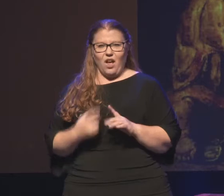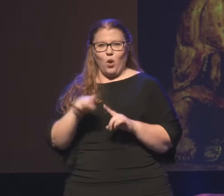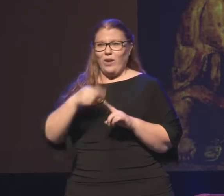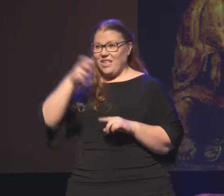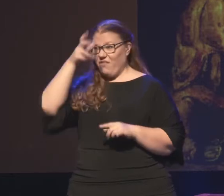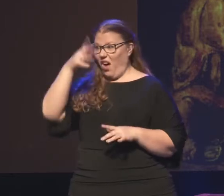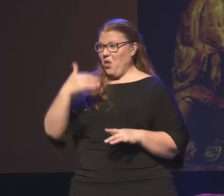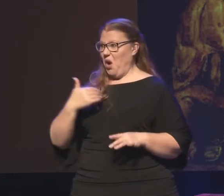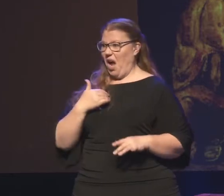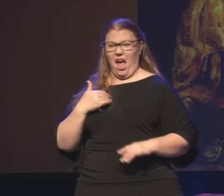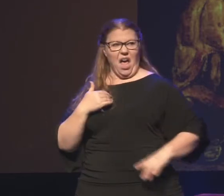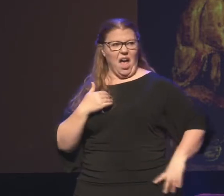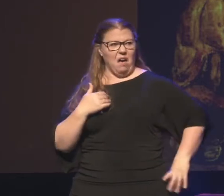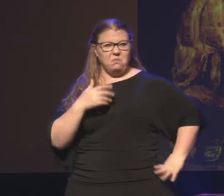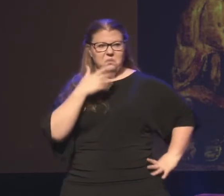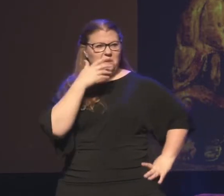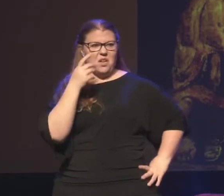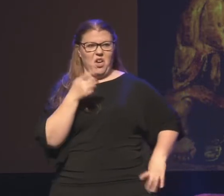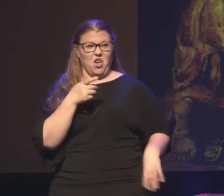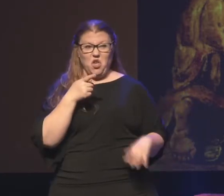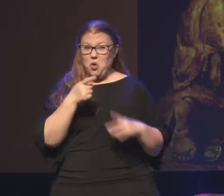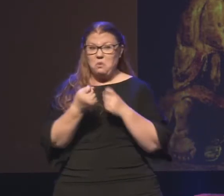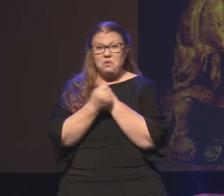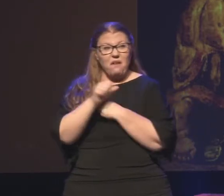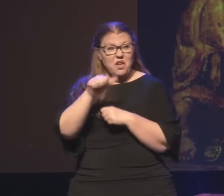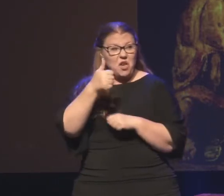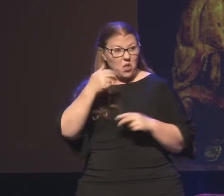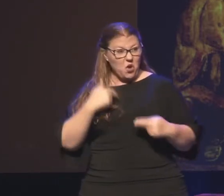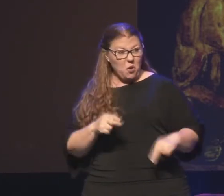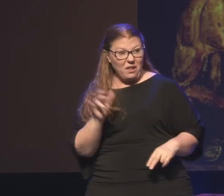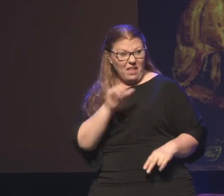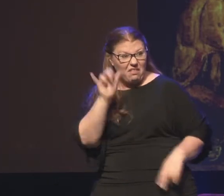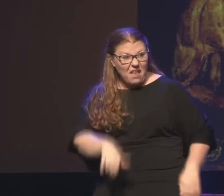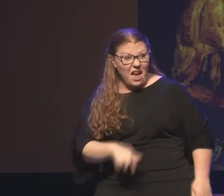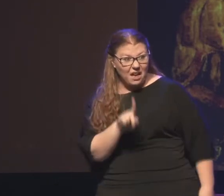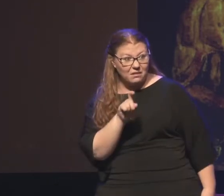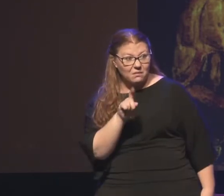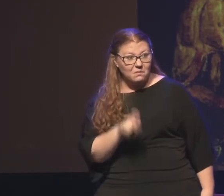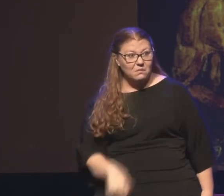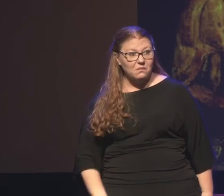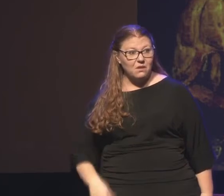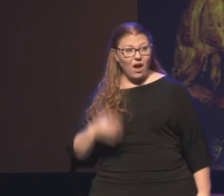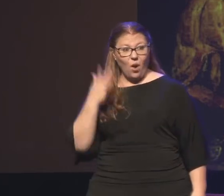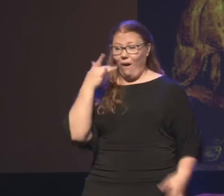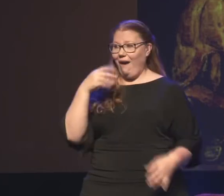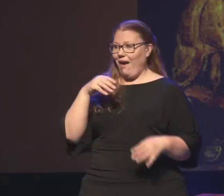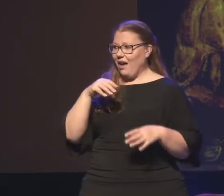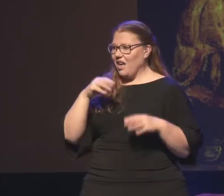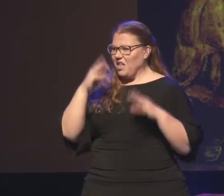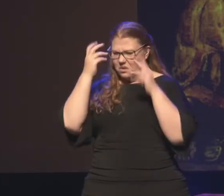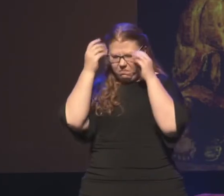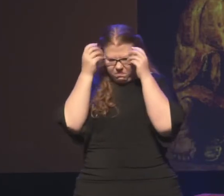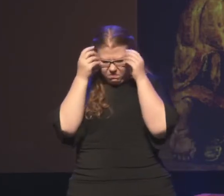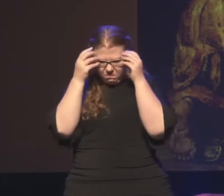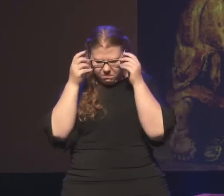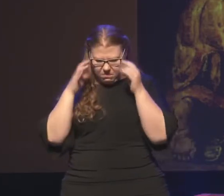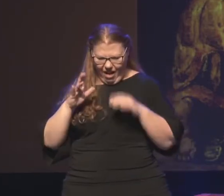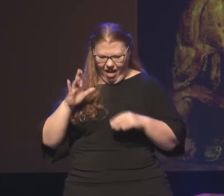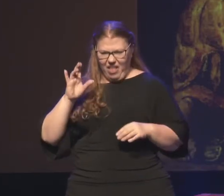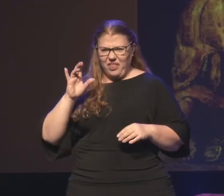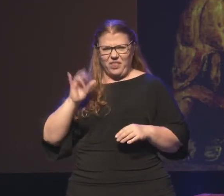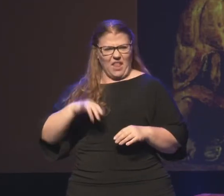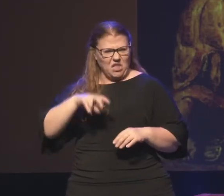the audacity to love another human being like that. Because in his mind, that is the height